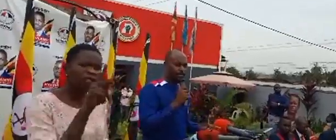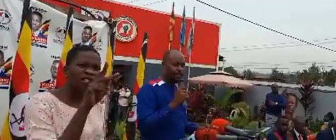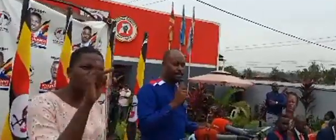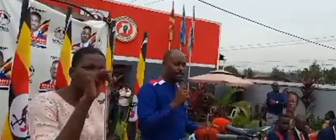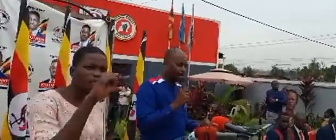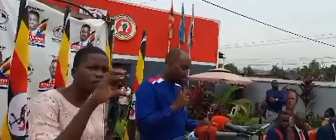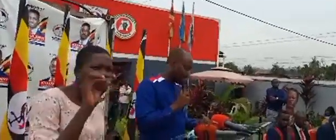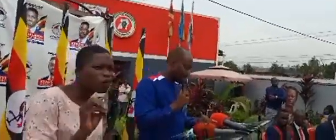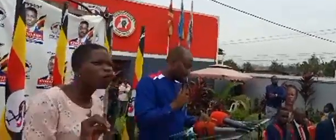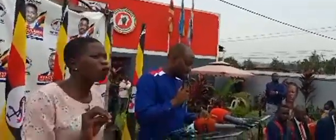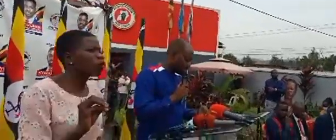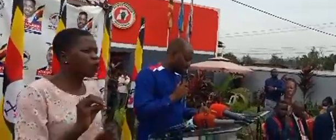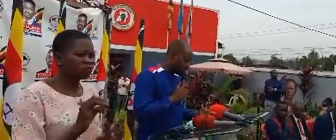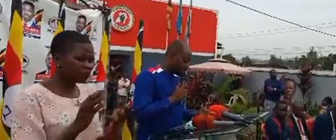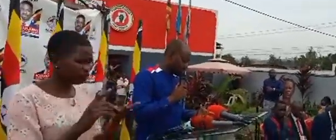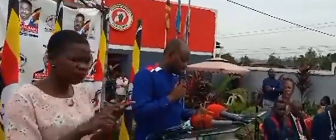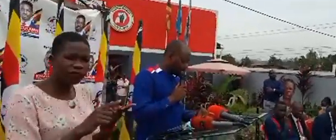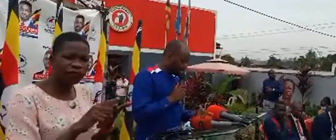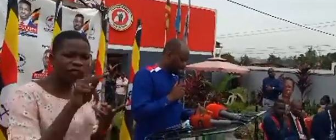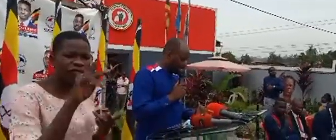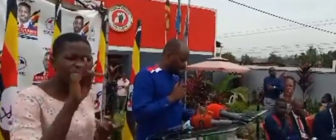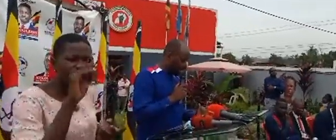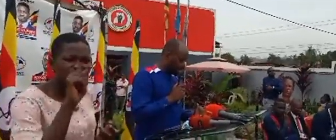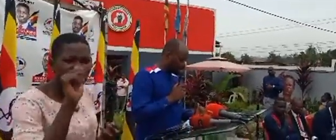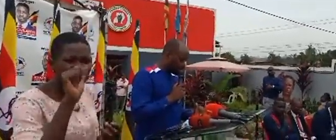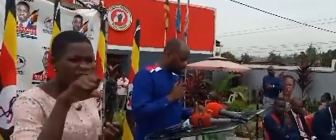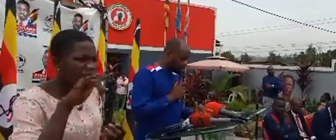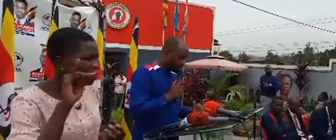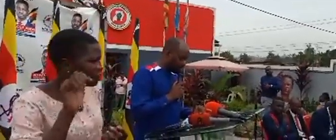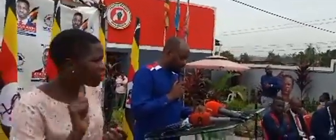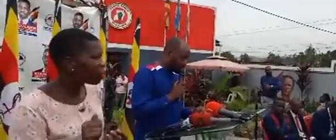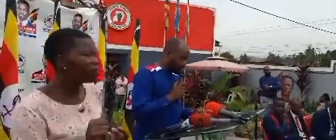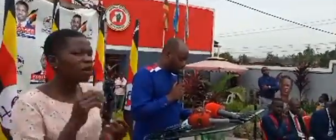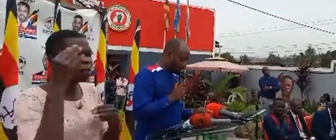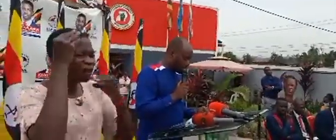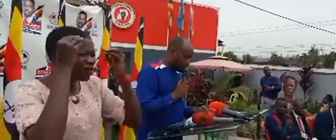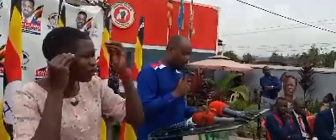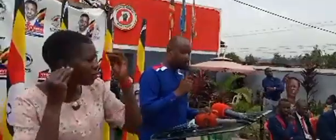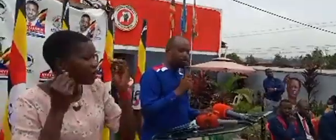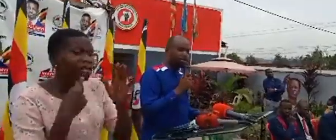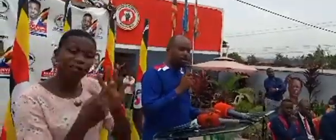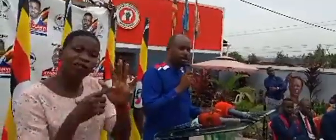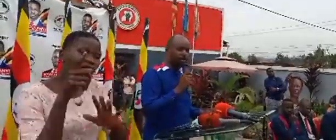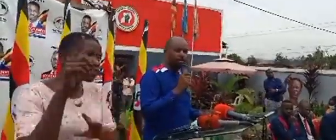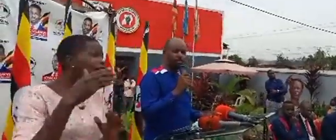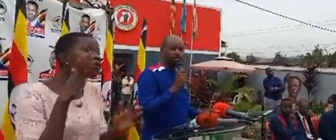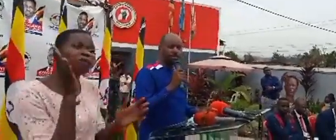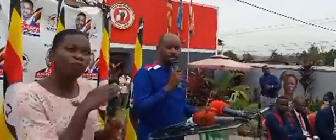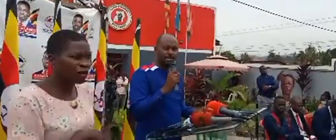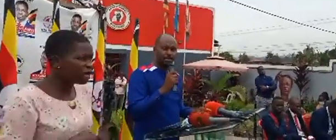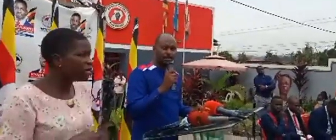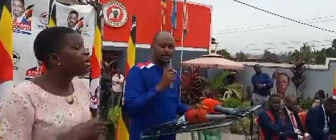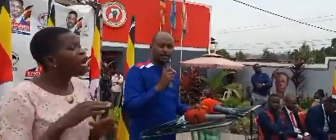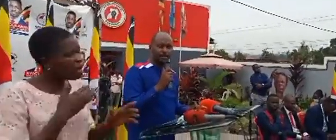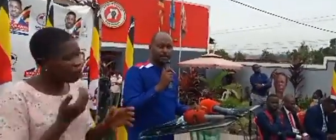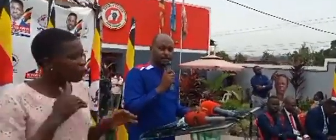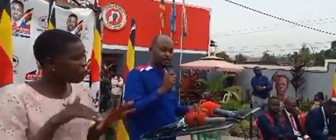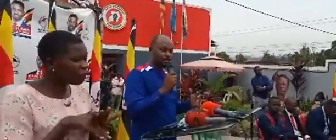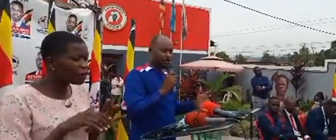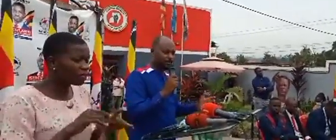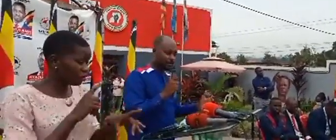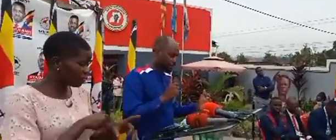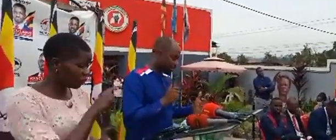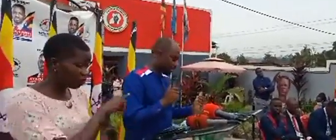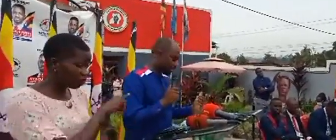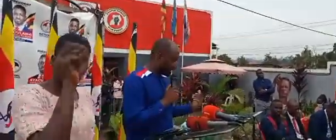n'awalala. Embeera mbi nnyo, era abantu baffe beemulugunya ku nsonga ez'enjawulo.